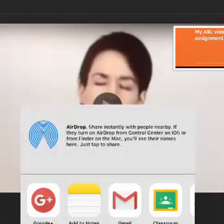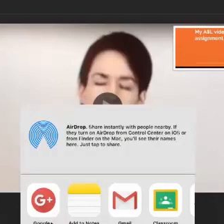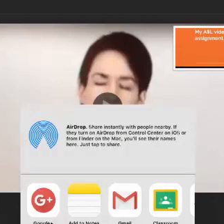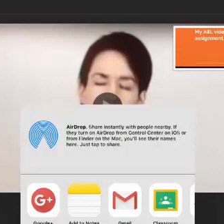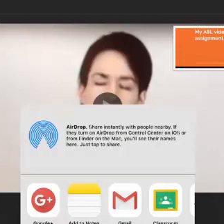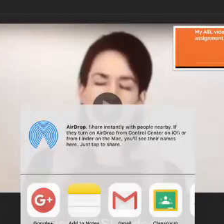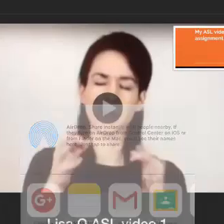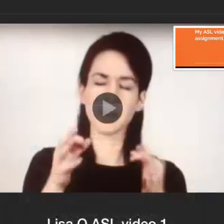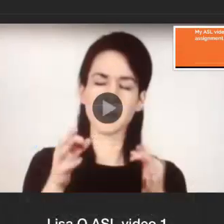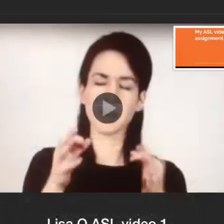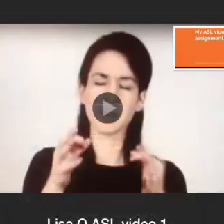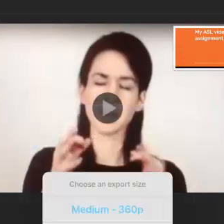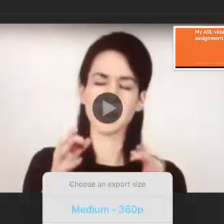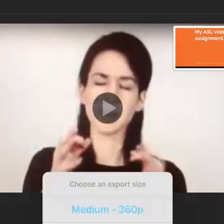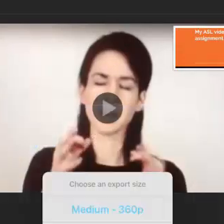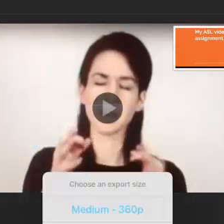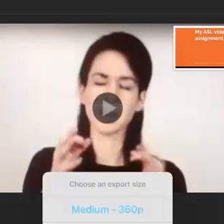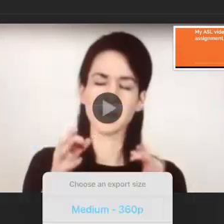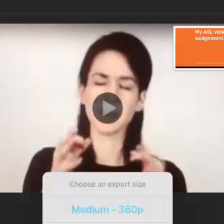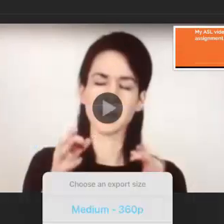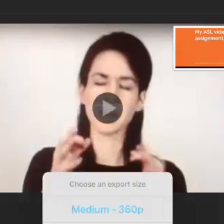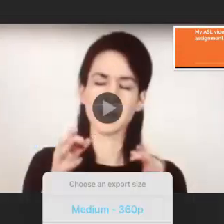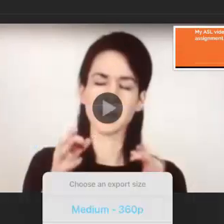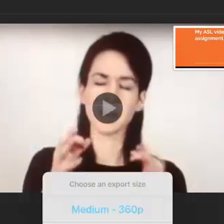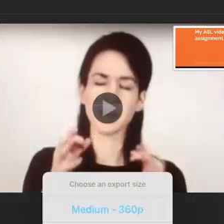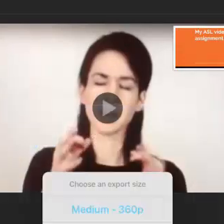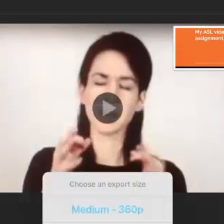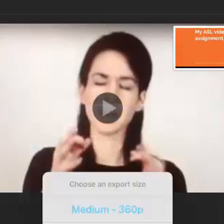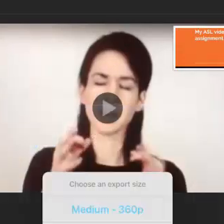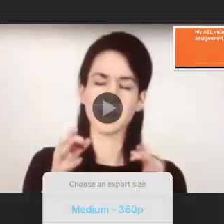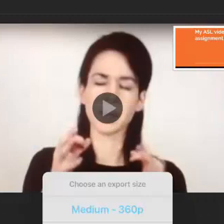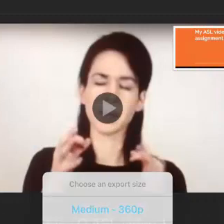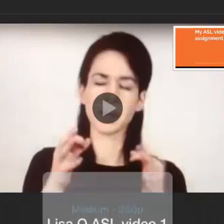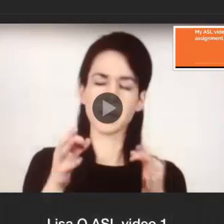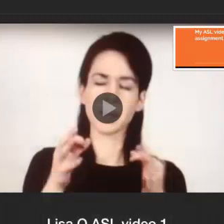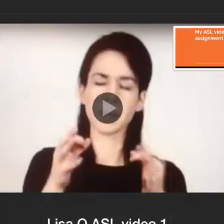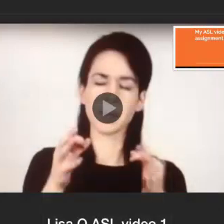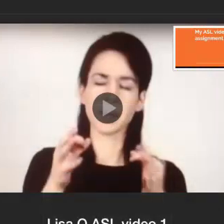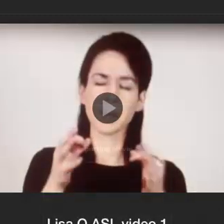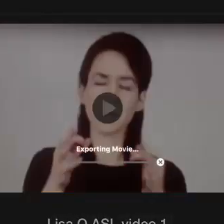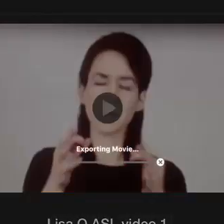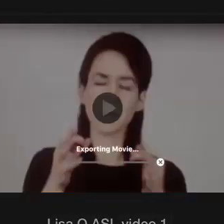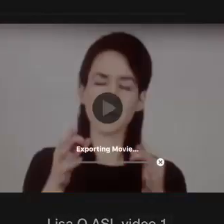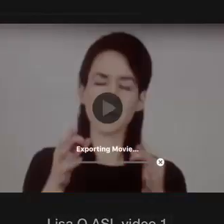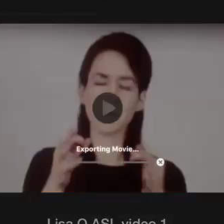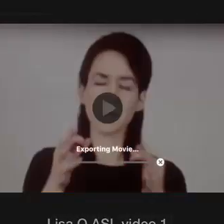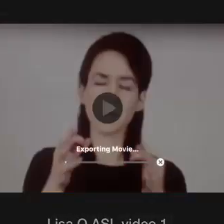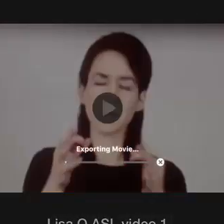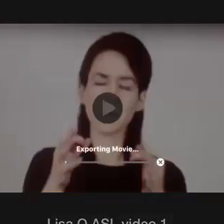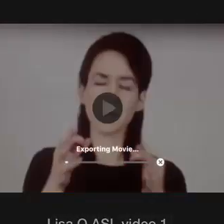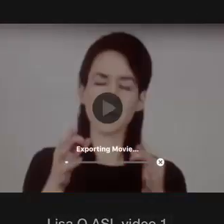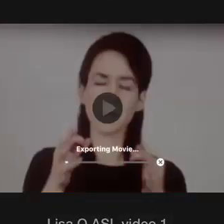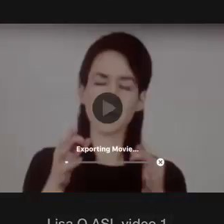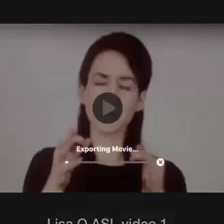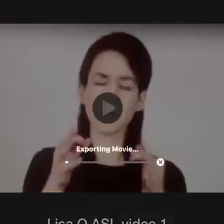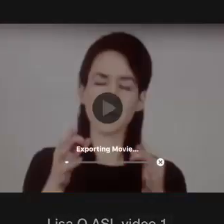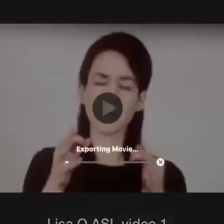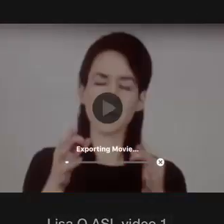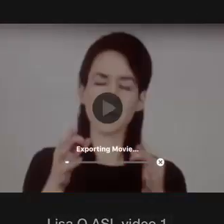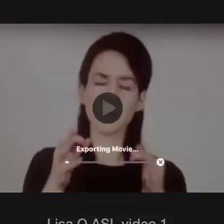save it to my camera roll. That's the easiest way to do it. And my export size, I don't want it to be huge, so 720 is fine. It's going to